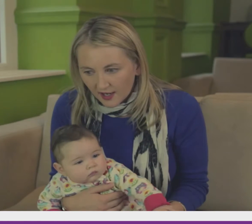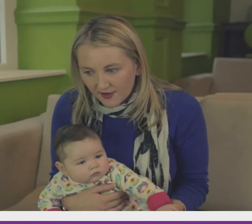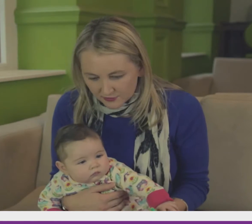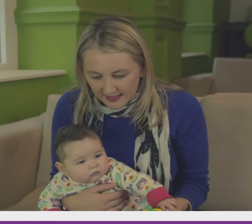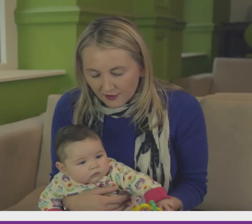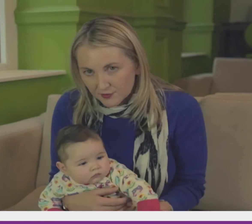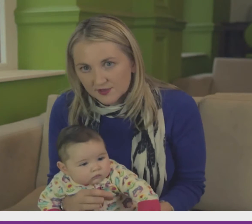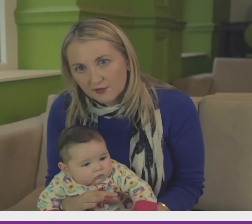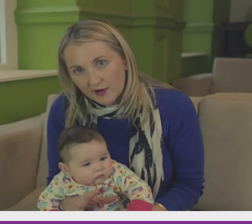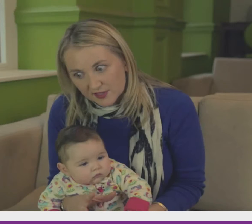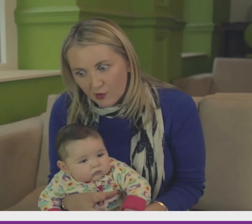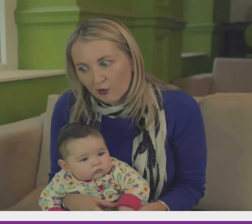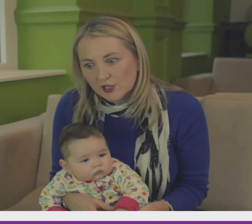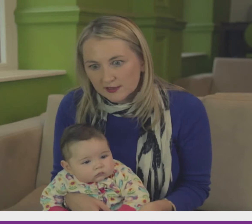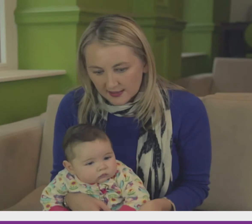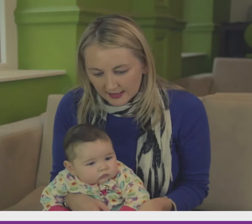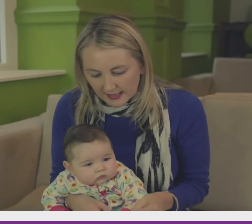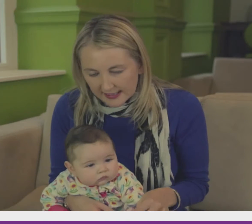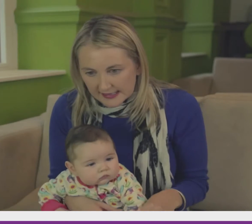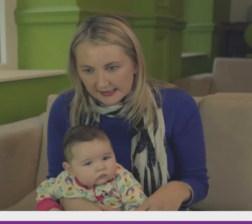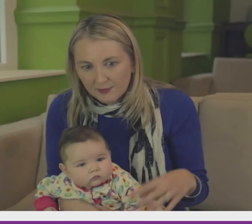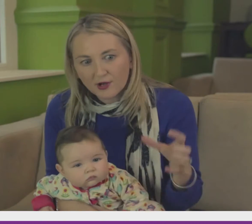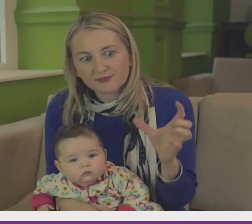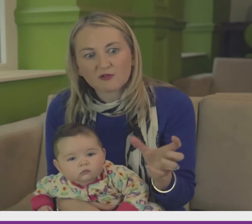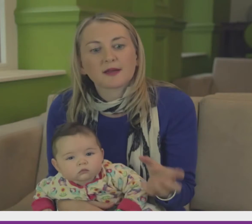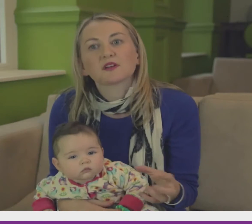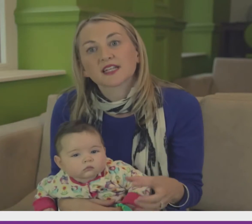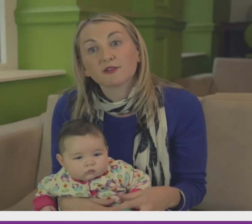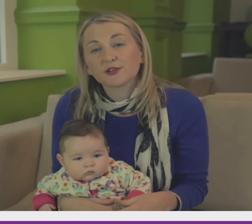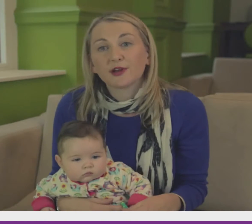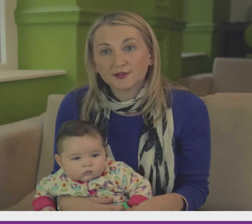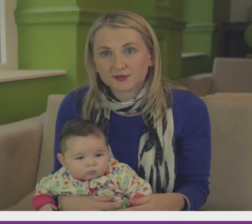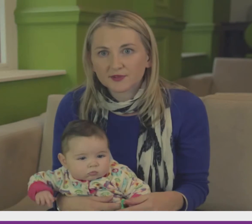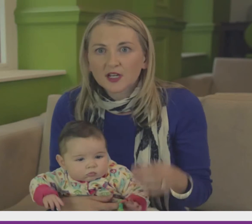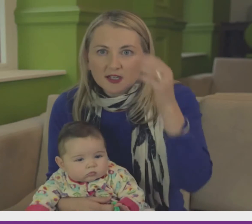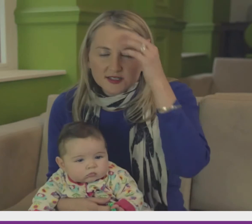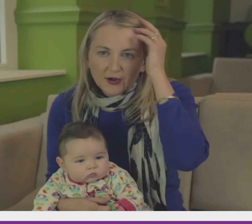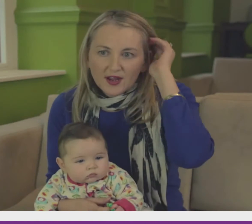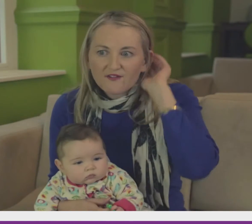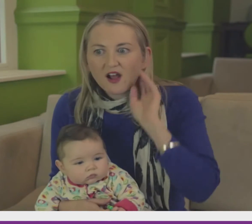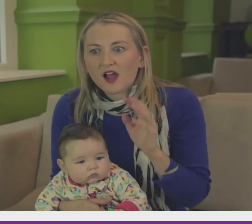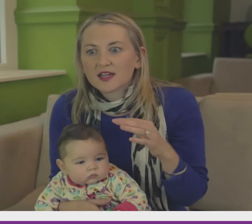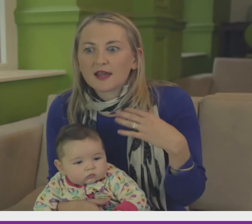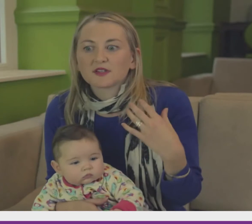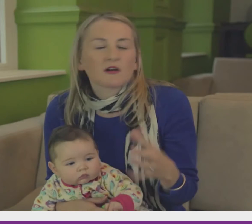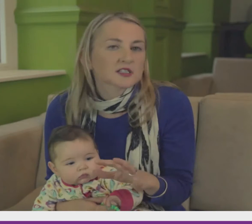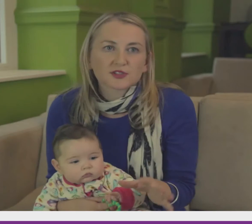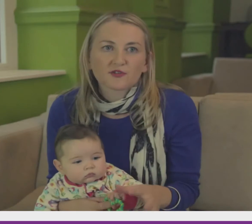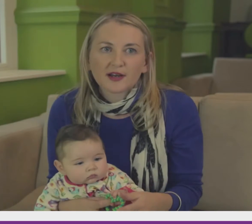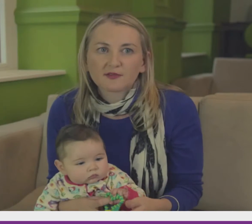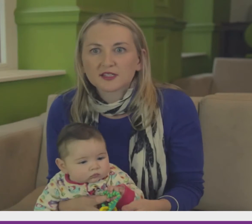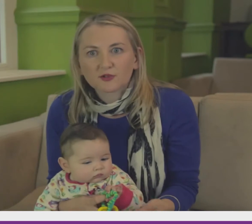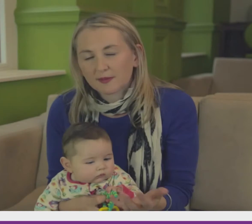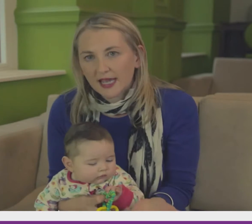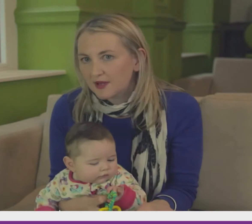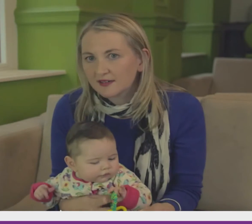that I found really helpful was something very small that the clinic did. They put a rainbow sticker on your notes. So if I came into the hospital for